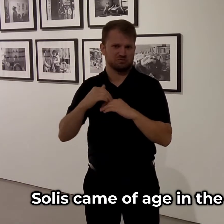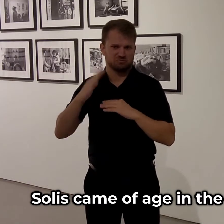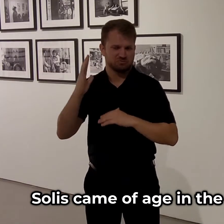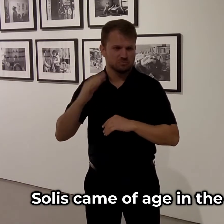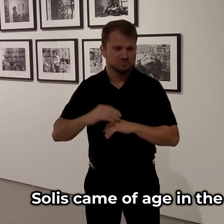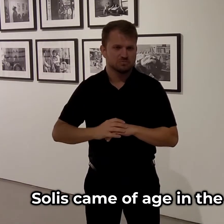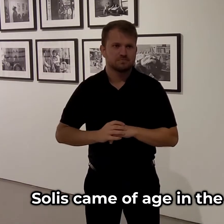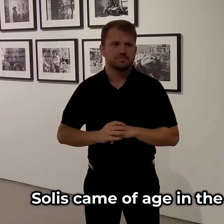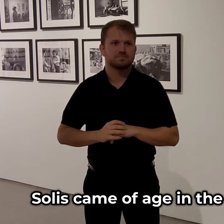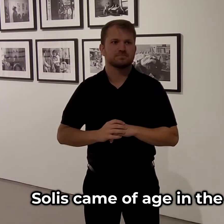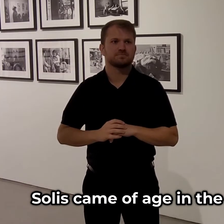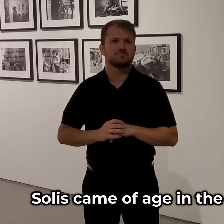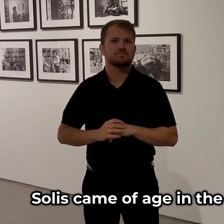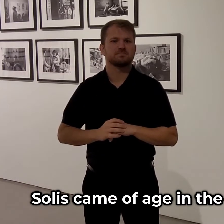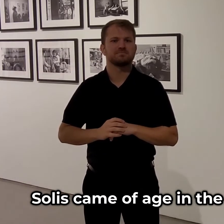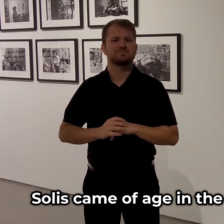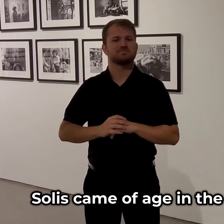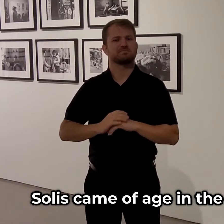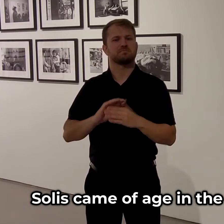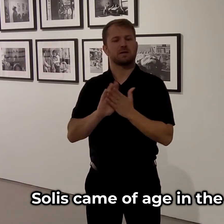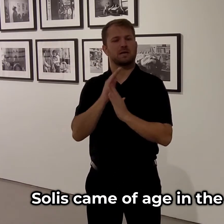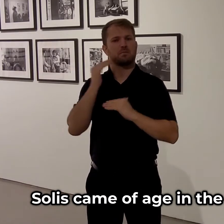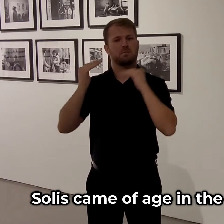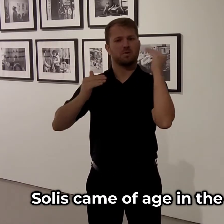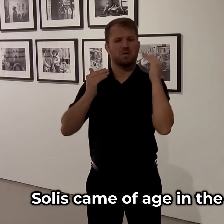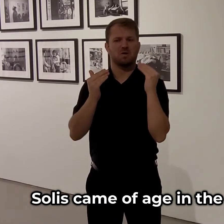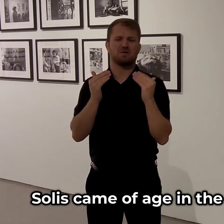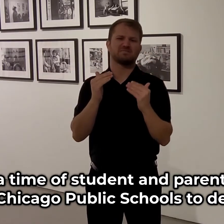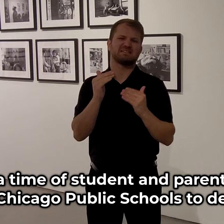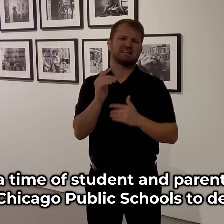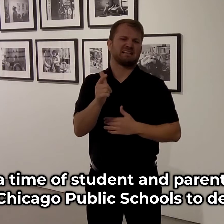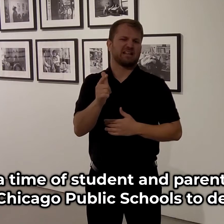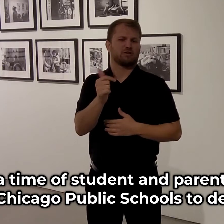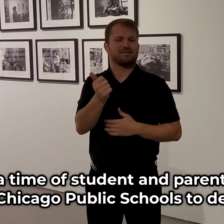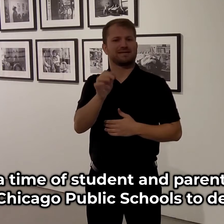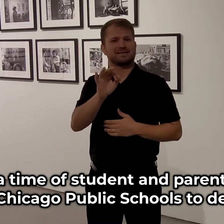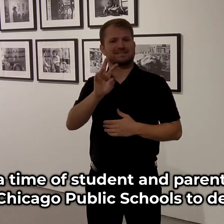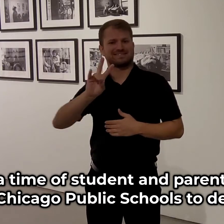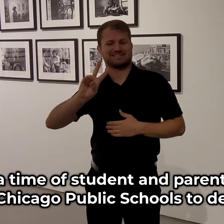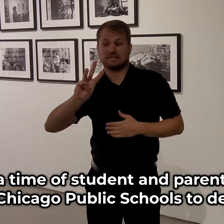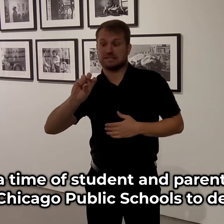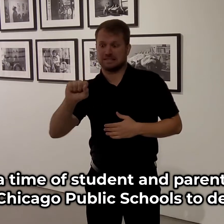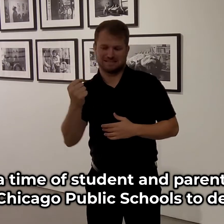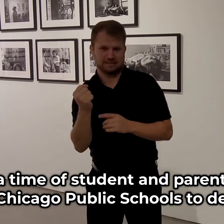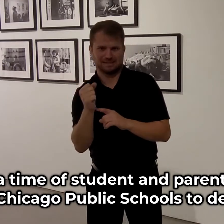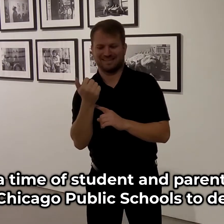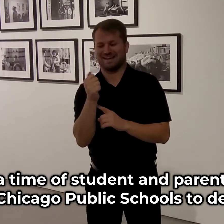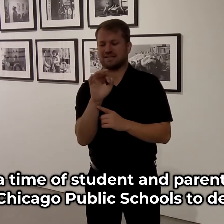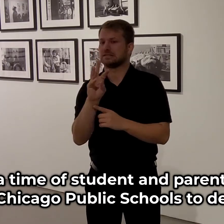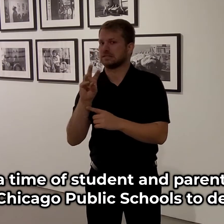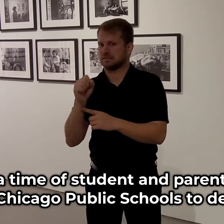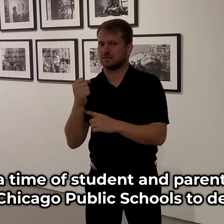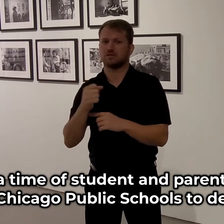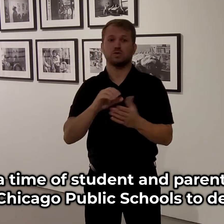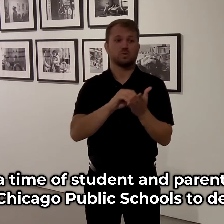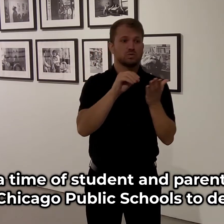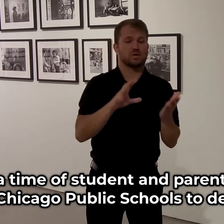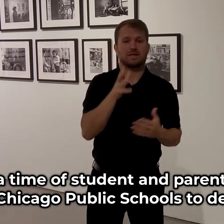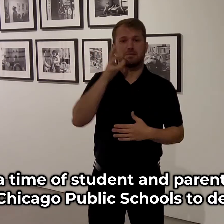Solis came of age in the late 1960s, a time of student and parent-led protest in Chicago public